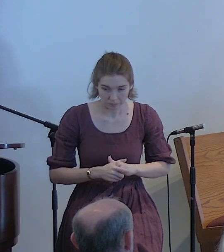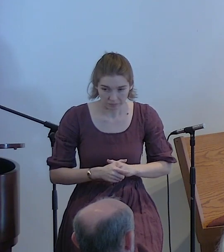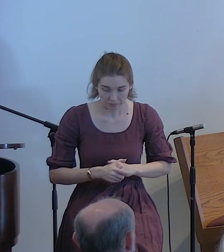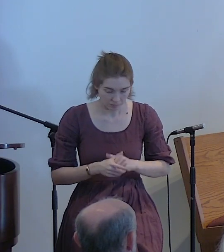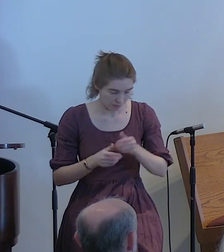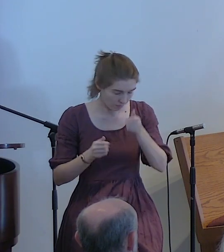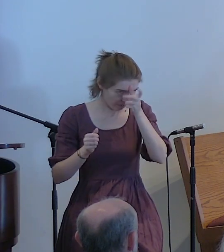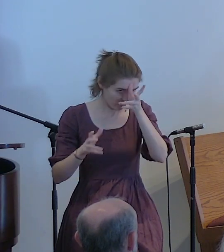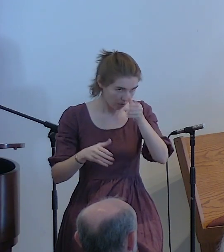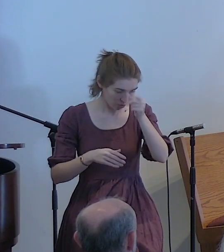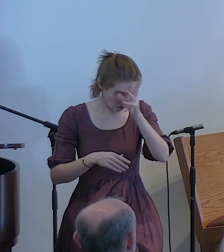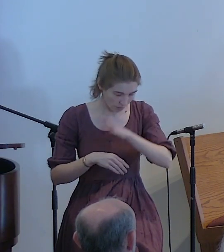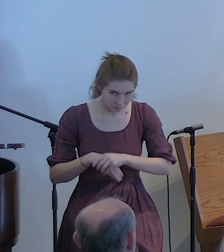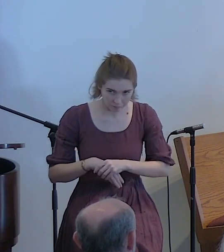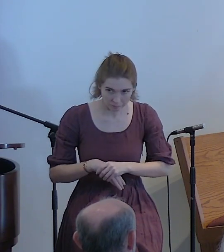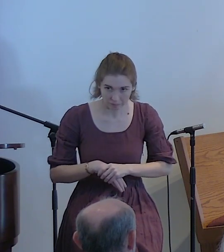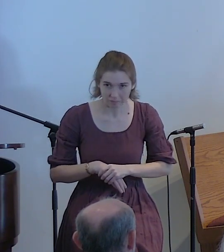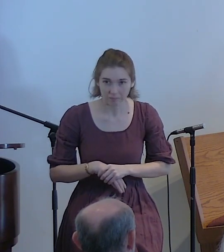Father God,